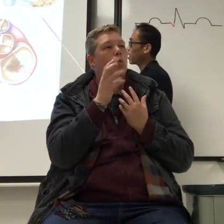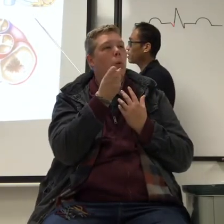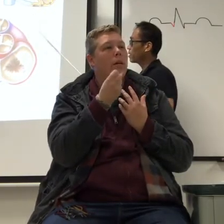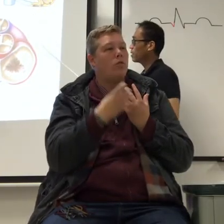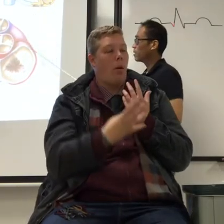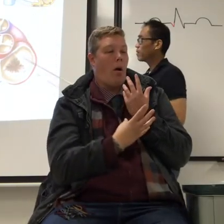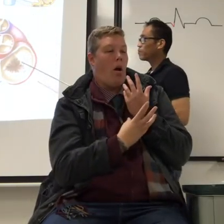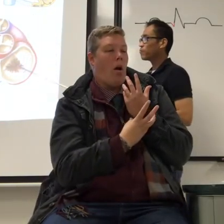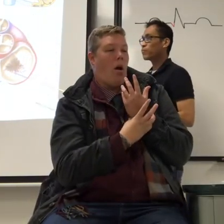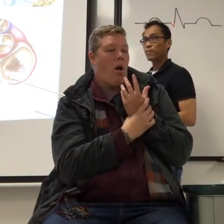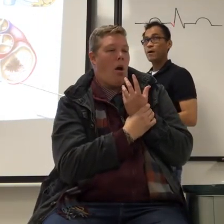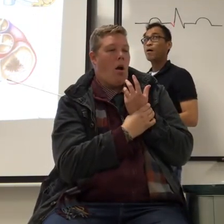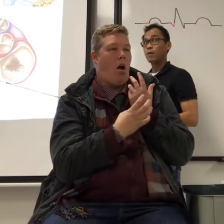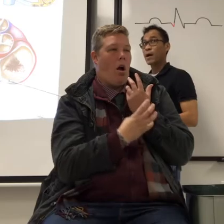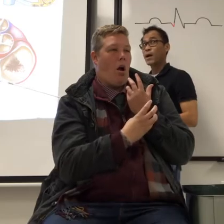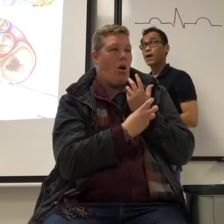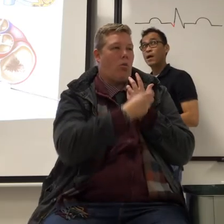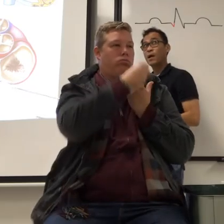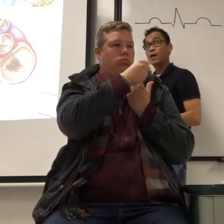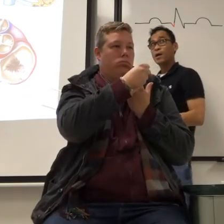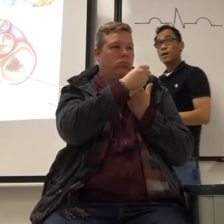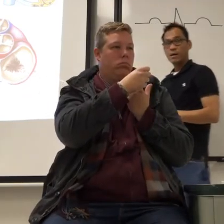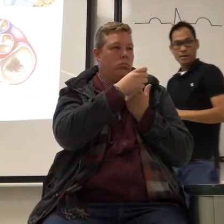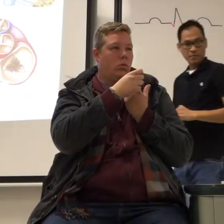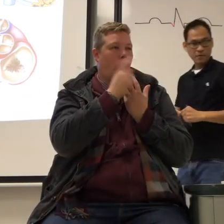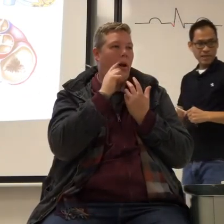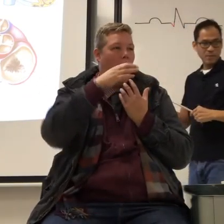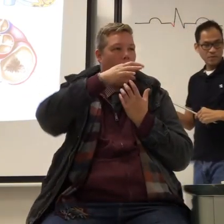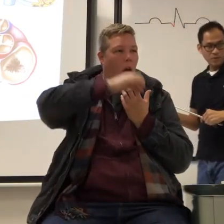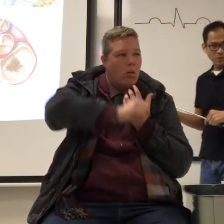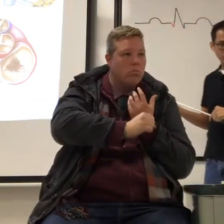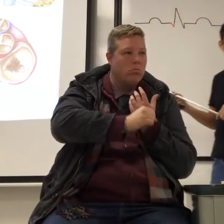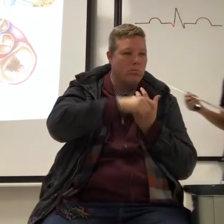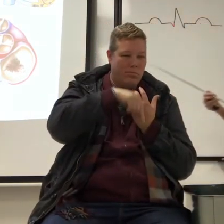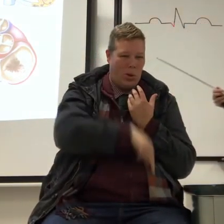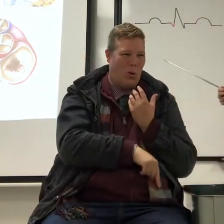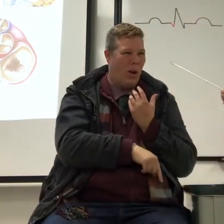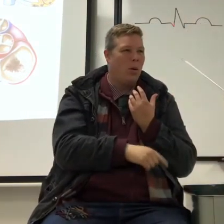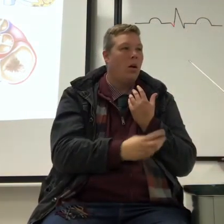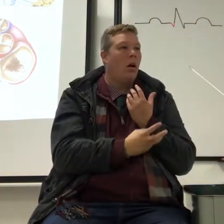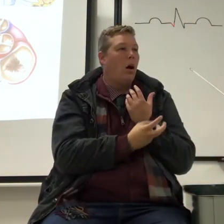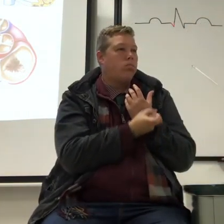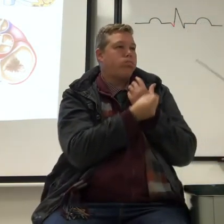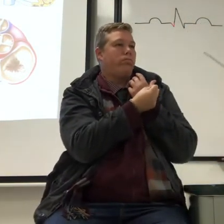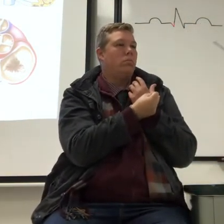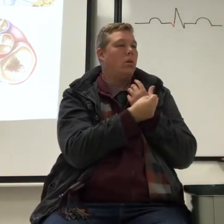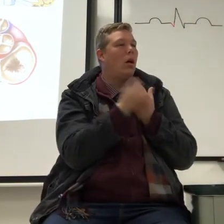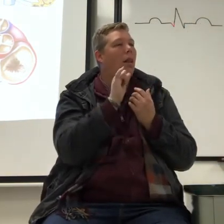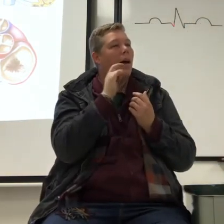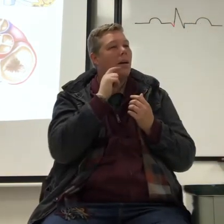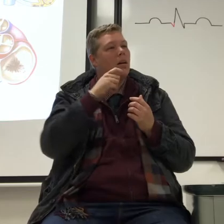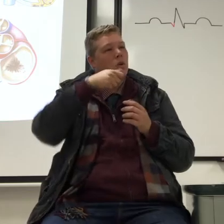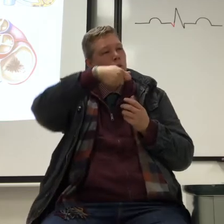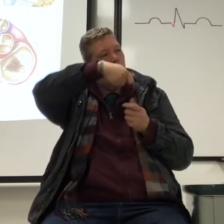of blood from the heart, right? Like for example, if you squeeze a tube of toothpaste, like I